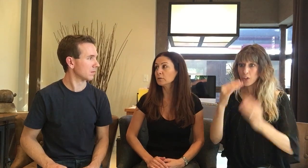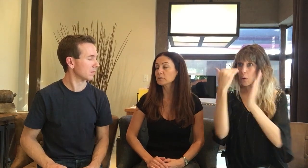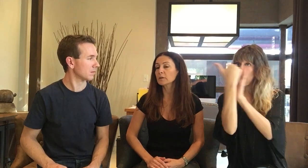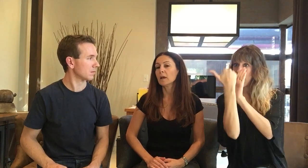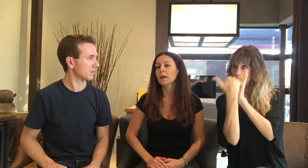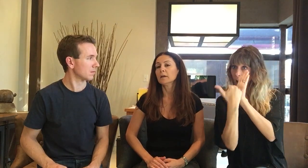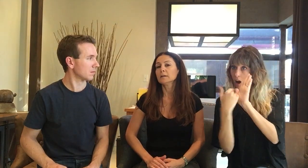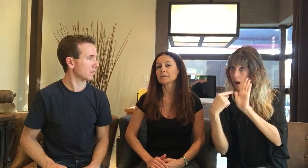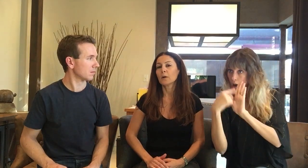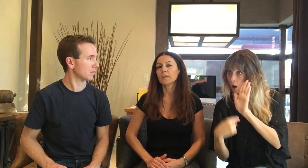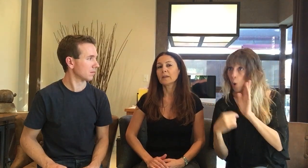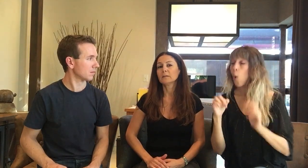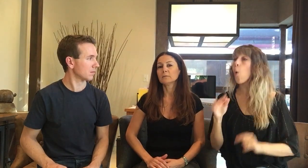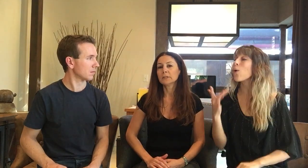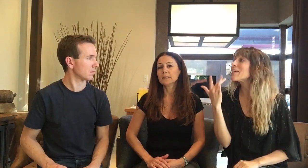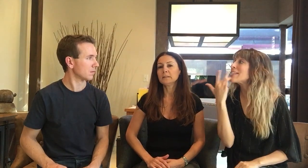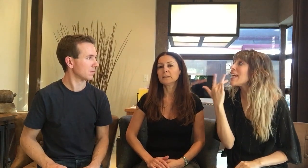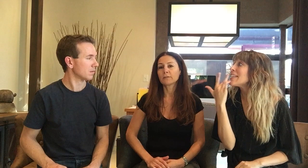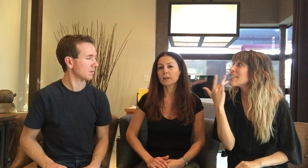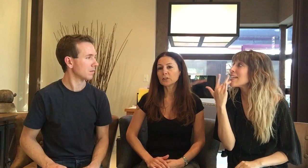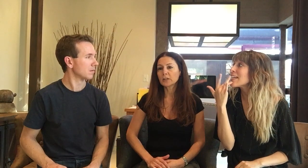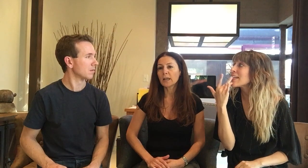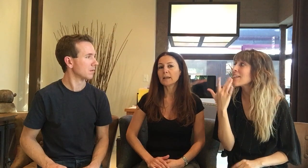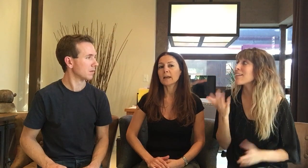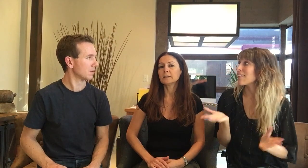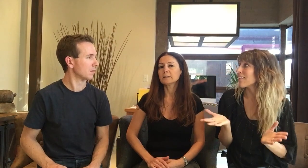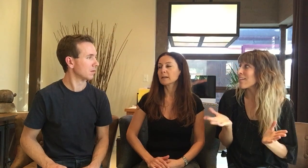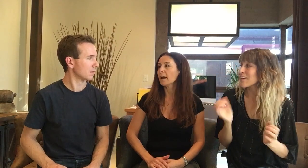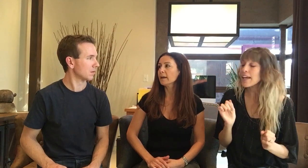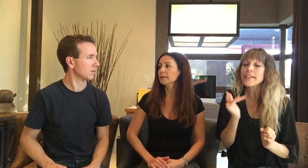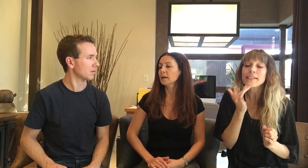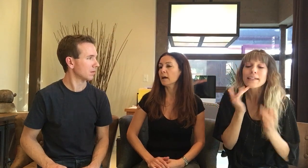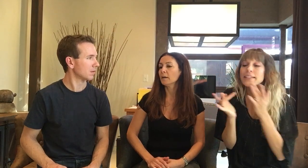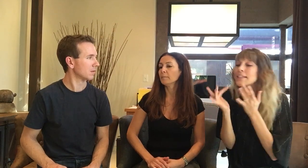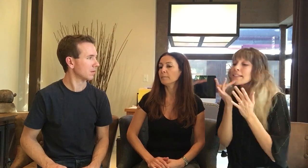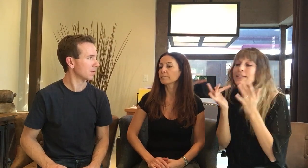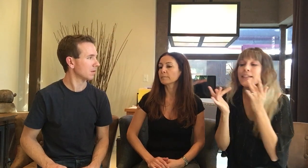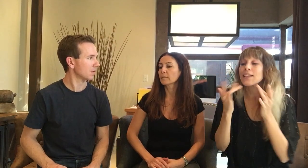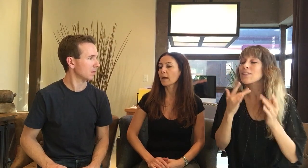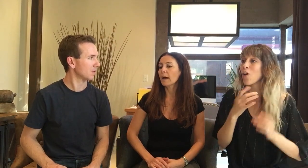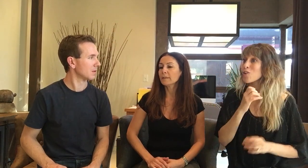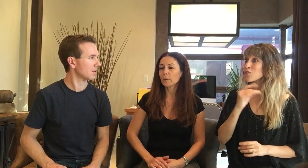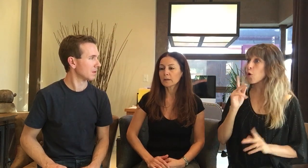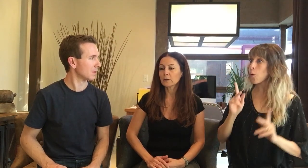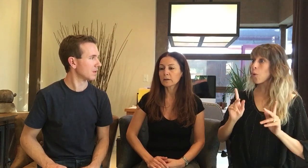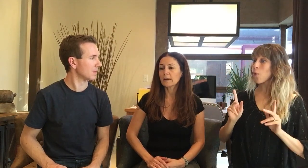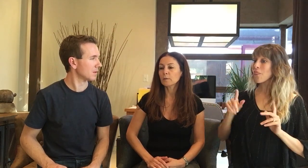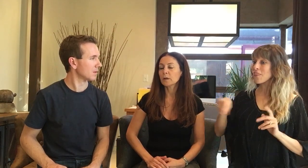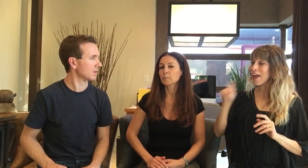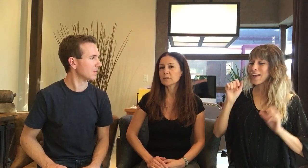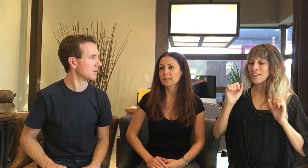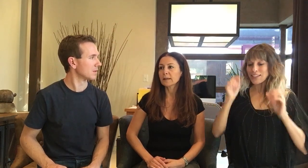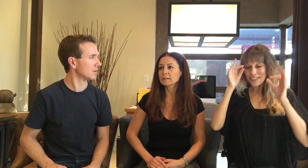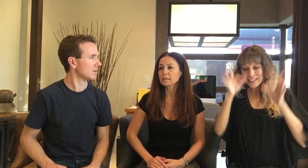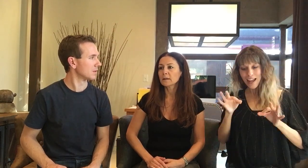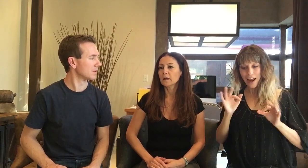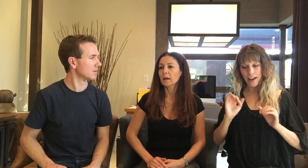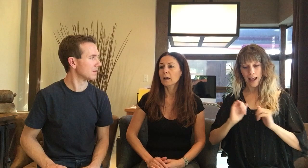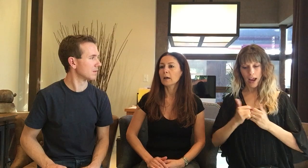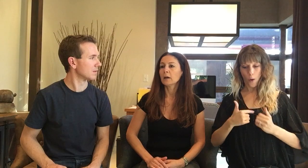menus. So they can really differentiate and decide how they want to cook, how they want to present,